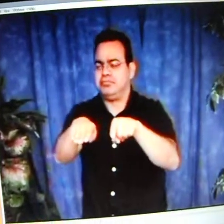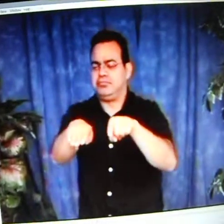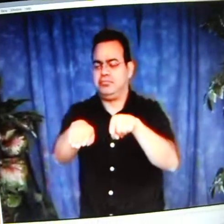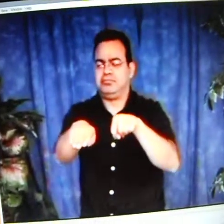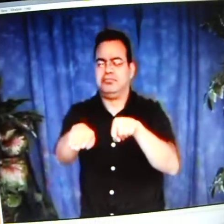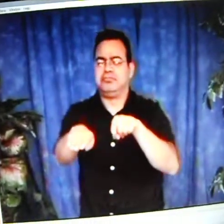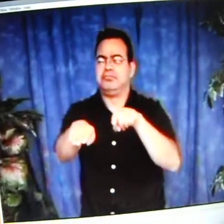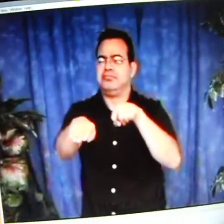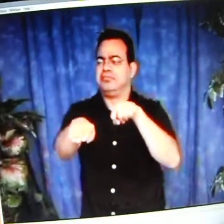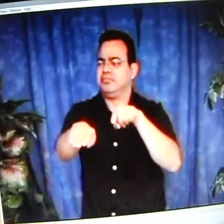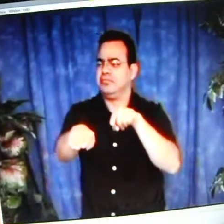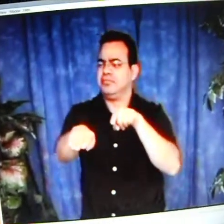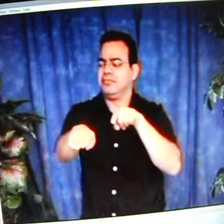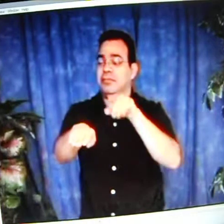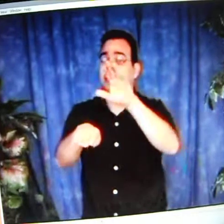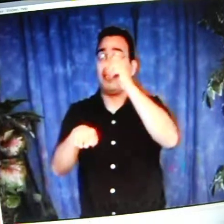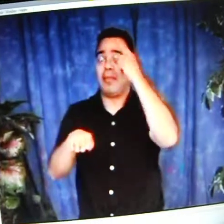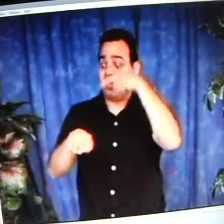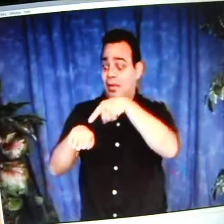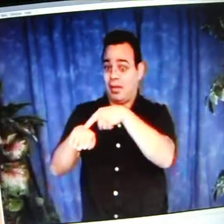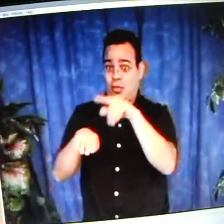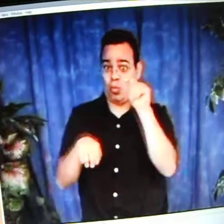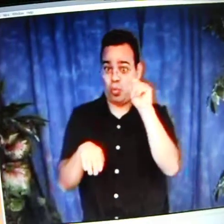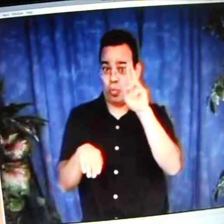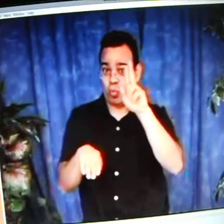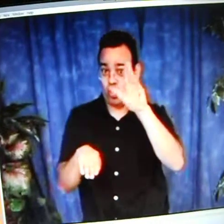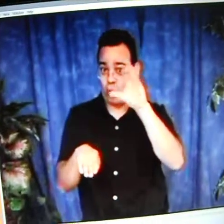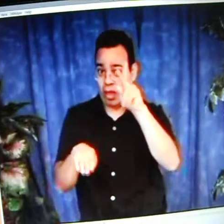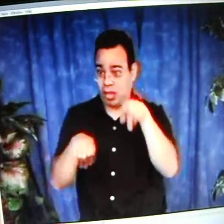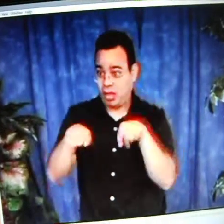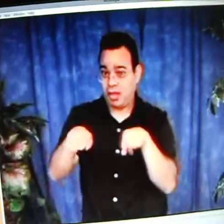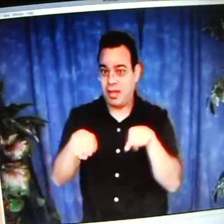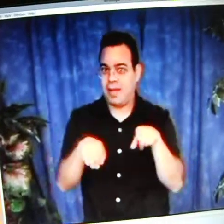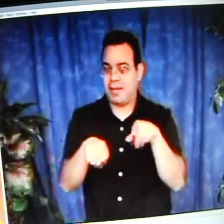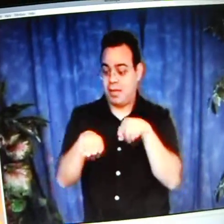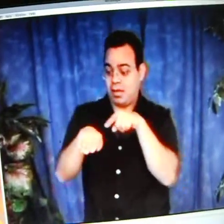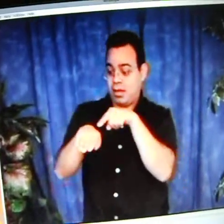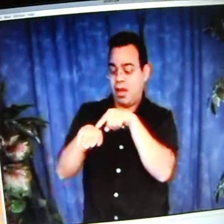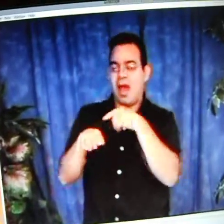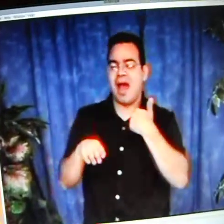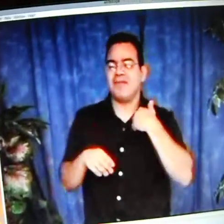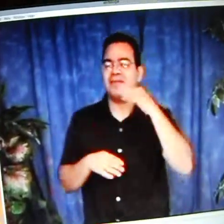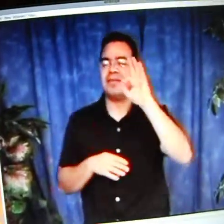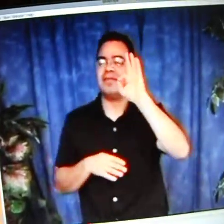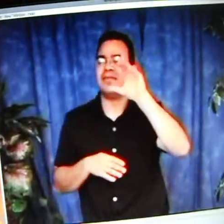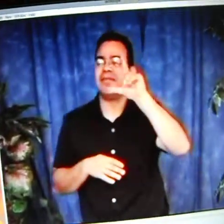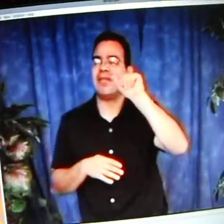So she kind of slows down and comes alongside this truck, which is next to us on the highway.